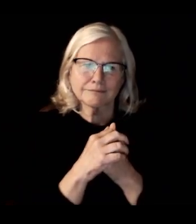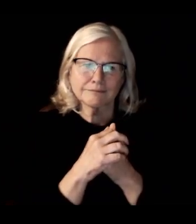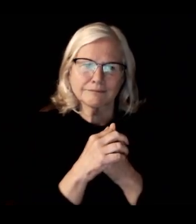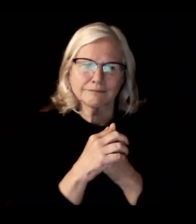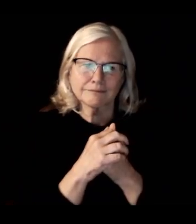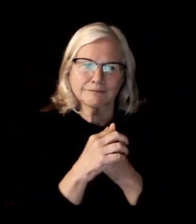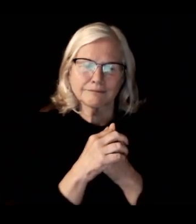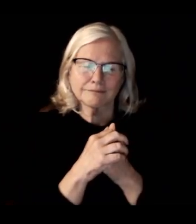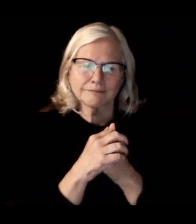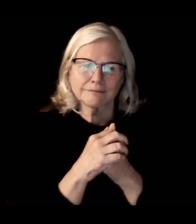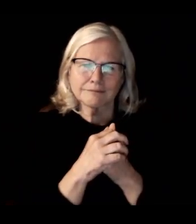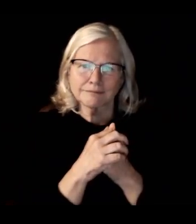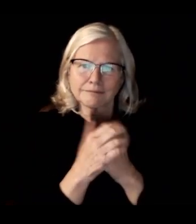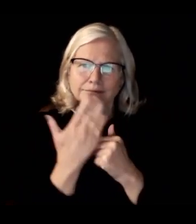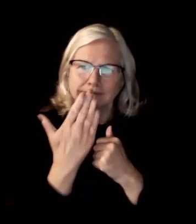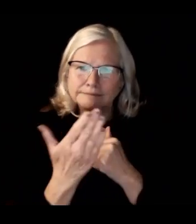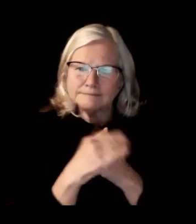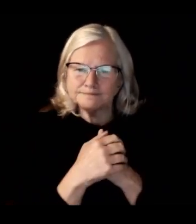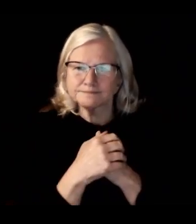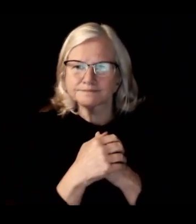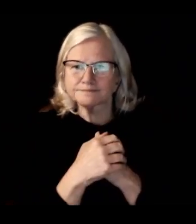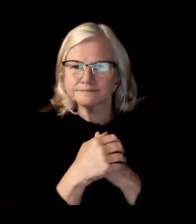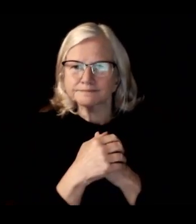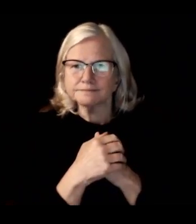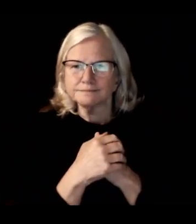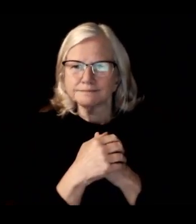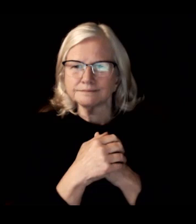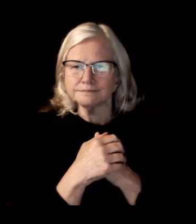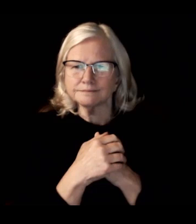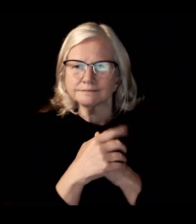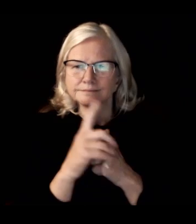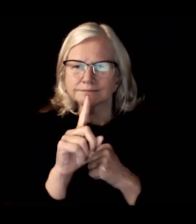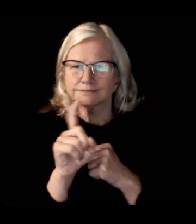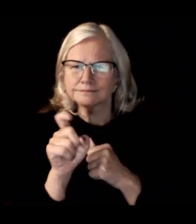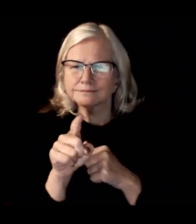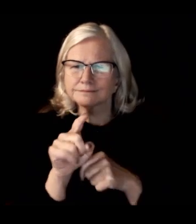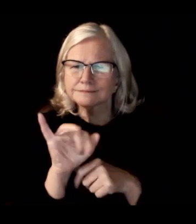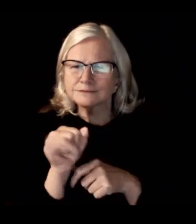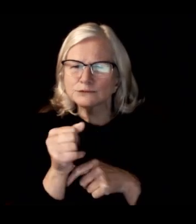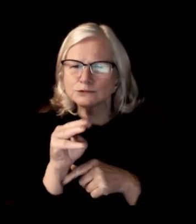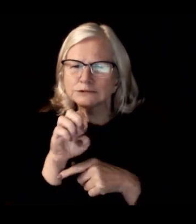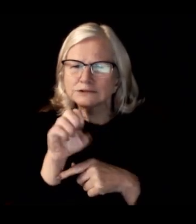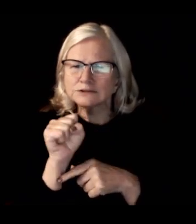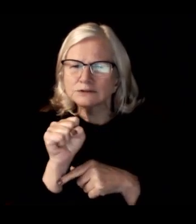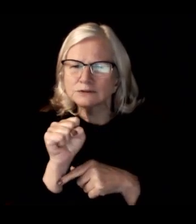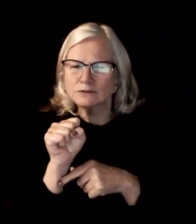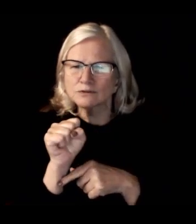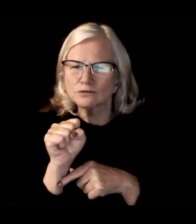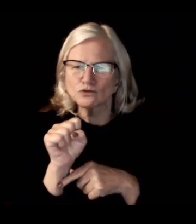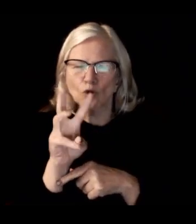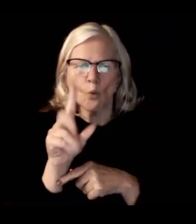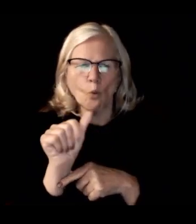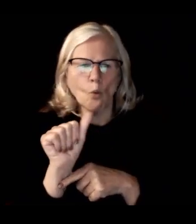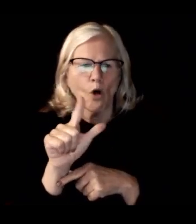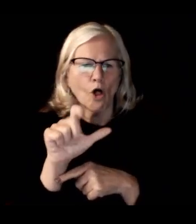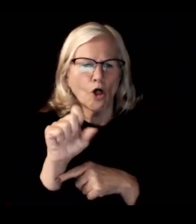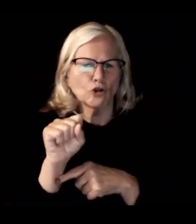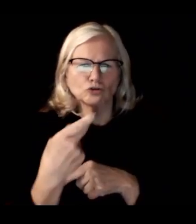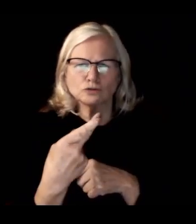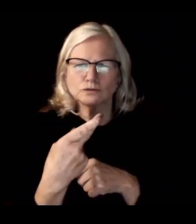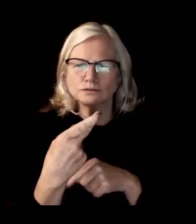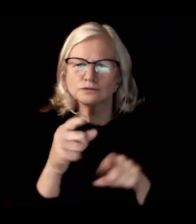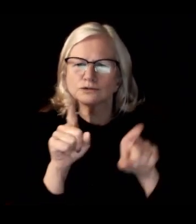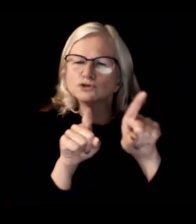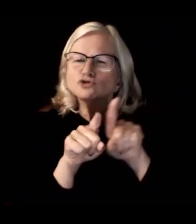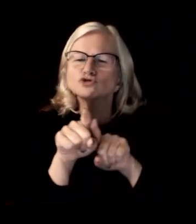Your next question comes from the line of James Walsh with Star Tribune. Your line is now open. Hi, thanks for